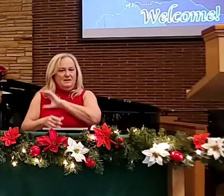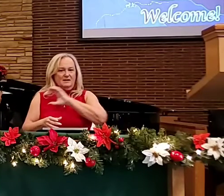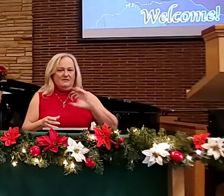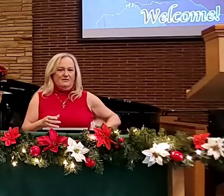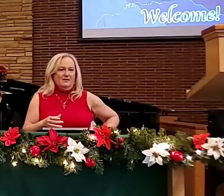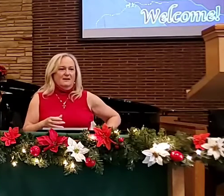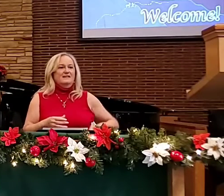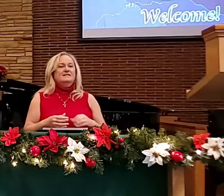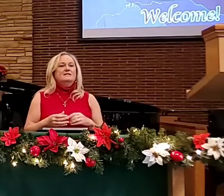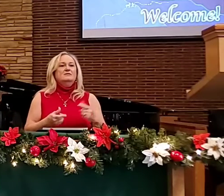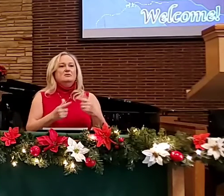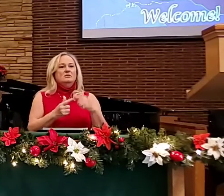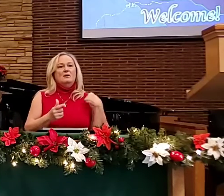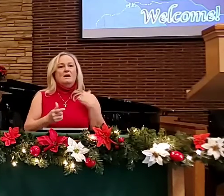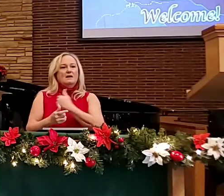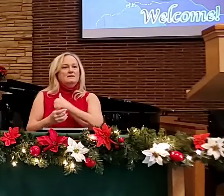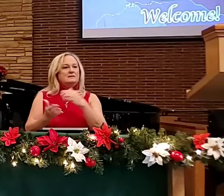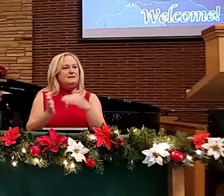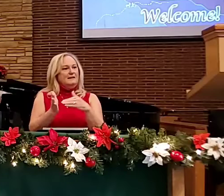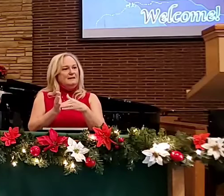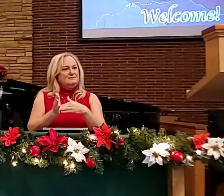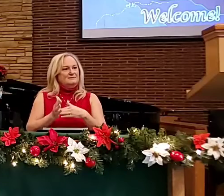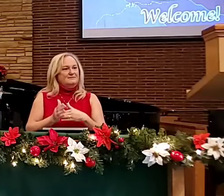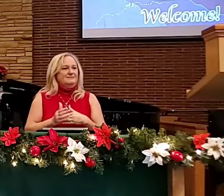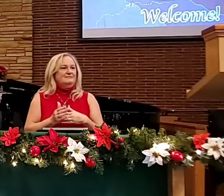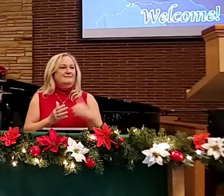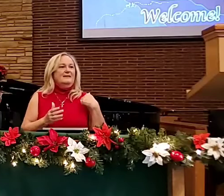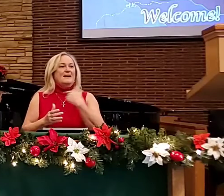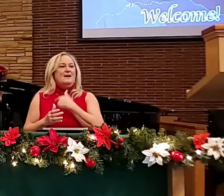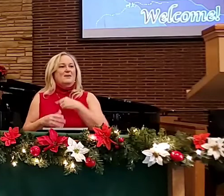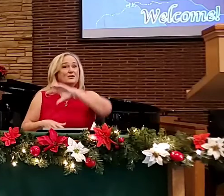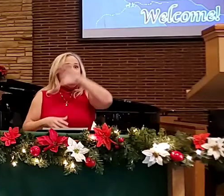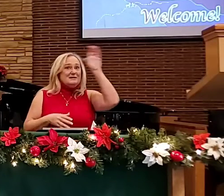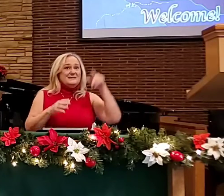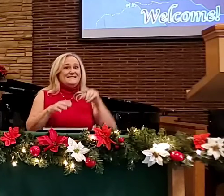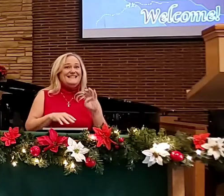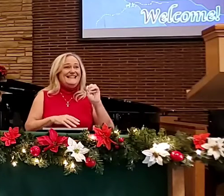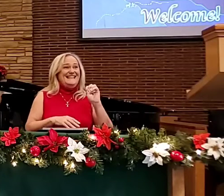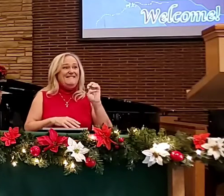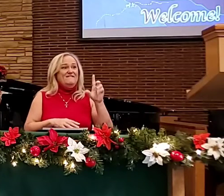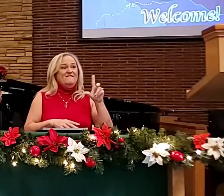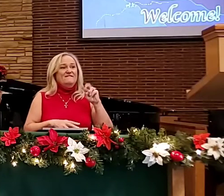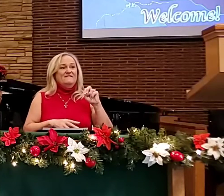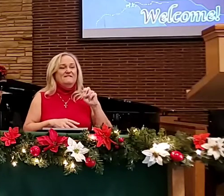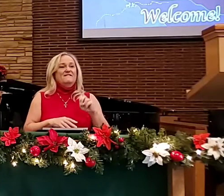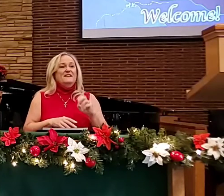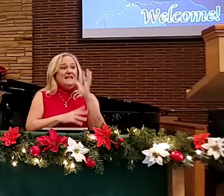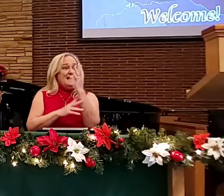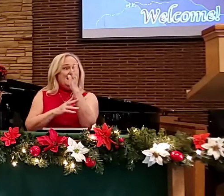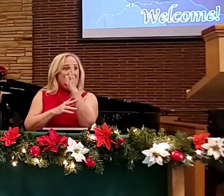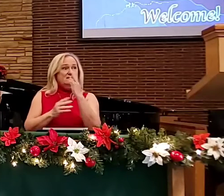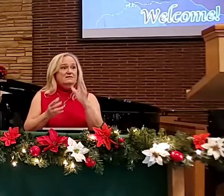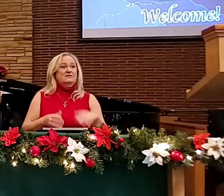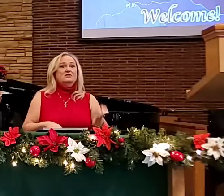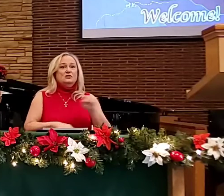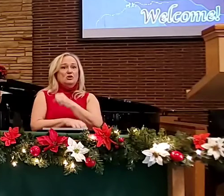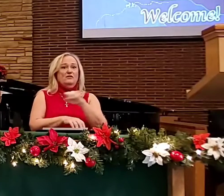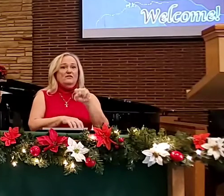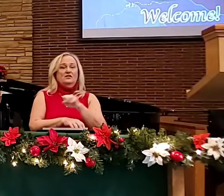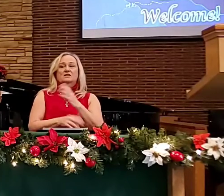Jesus Christ to us again. Our Christmas Eve candlelight and carol service will